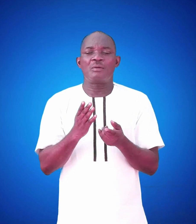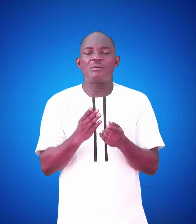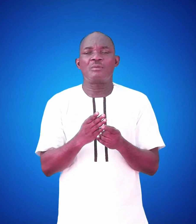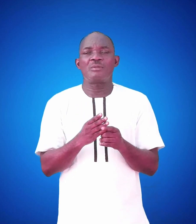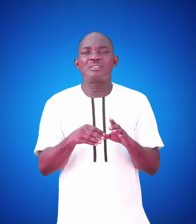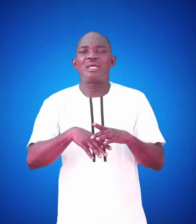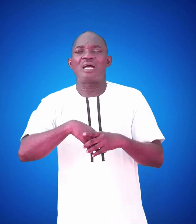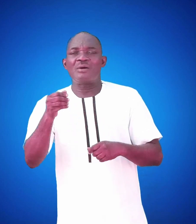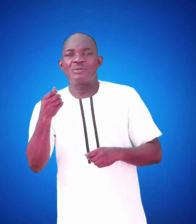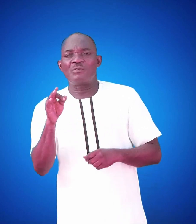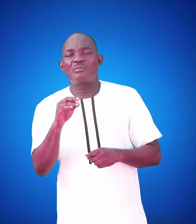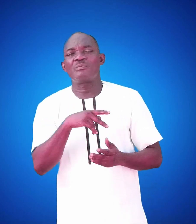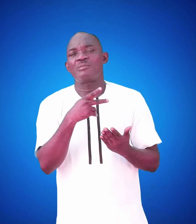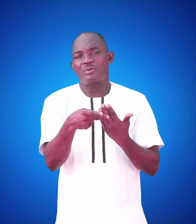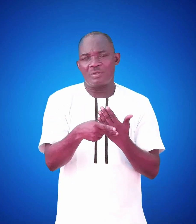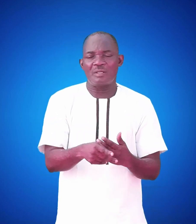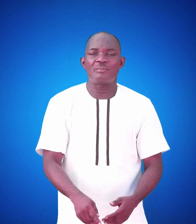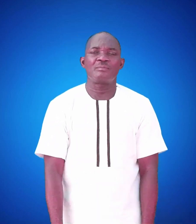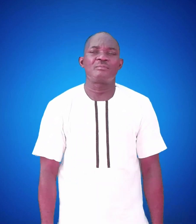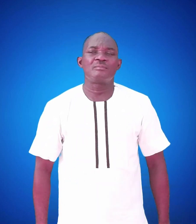exhibition.